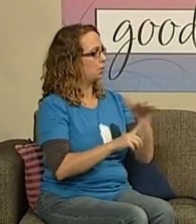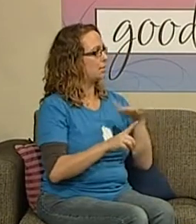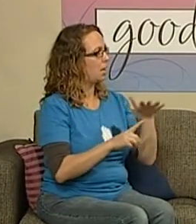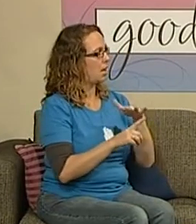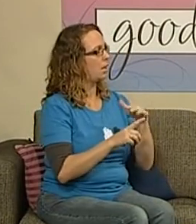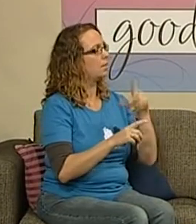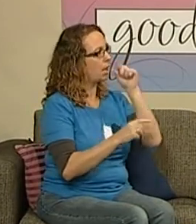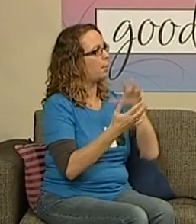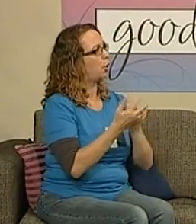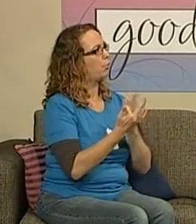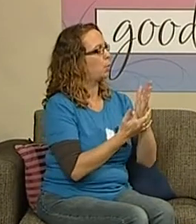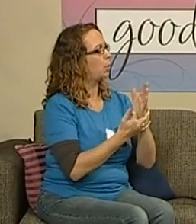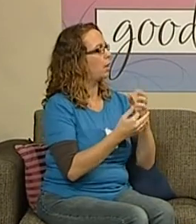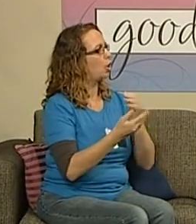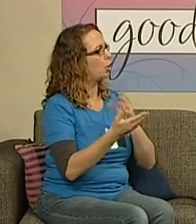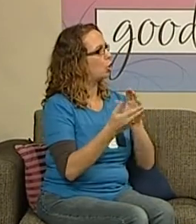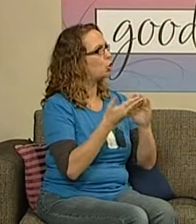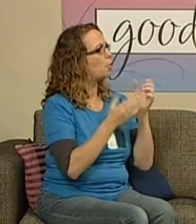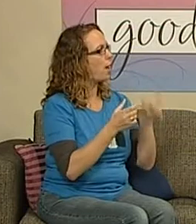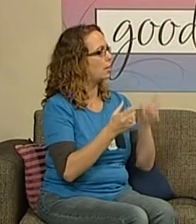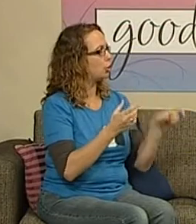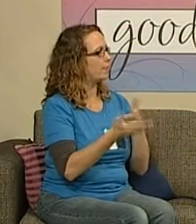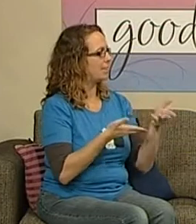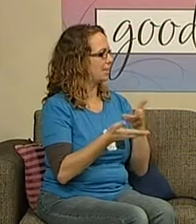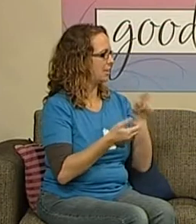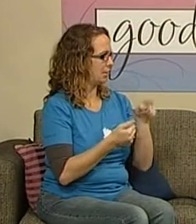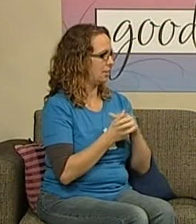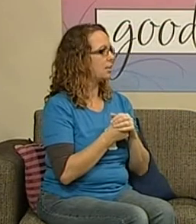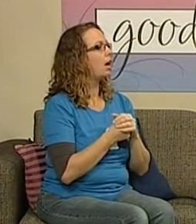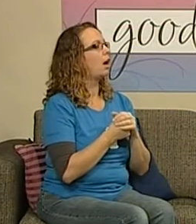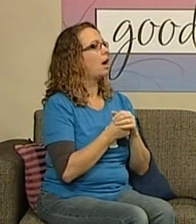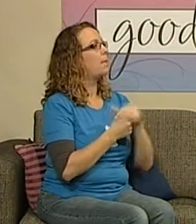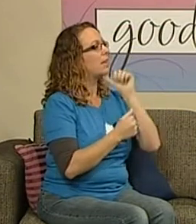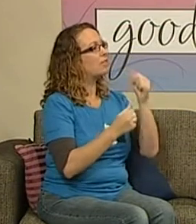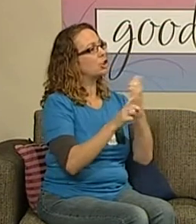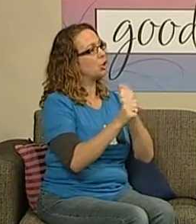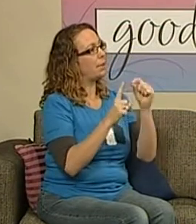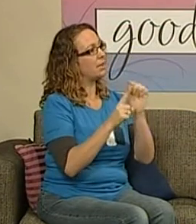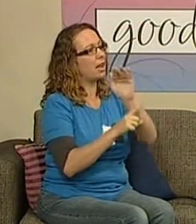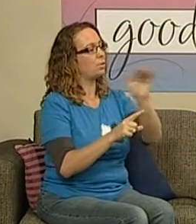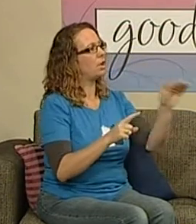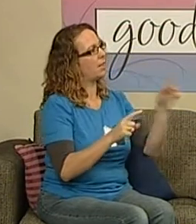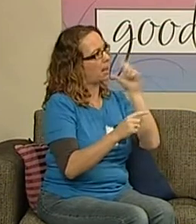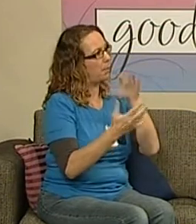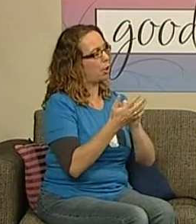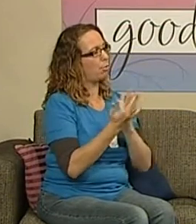In a medical situation, you could book an interpreter through the customer services office within the hospital.